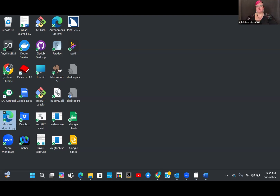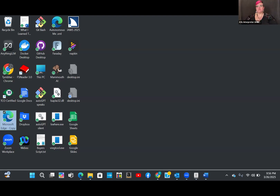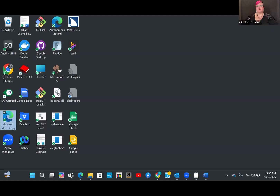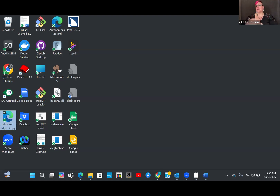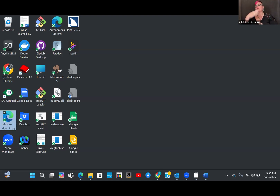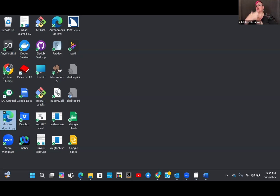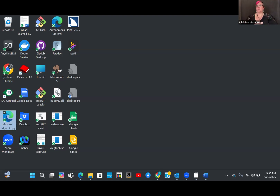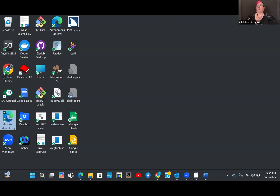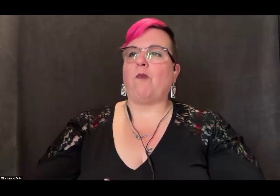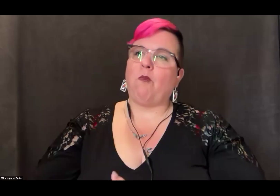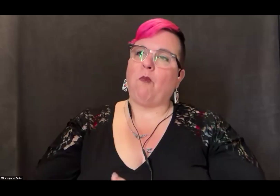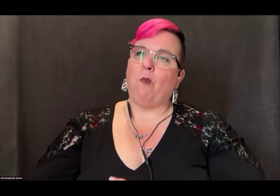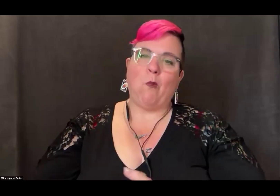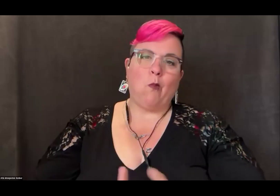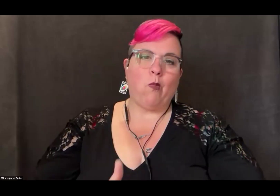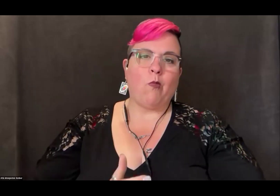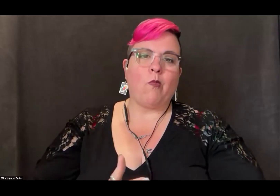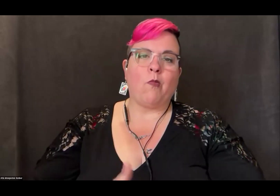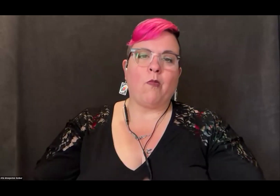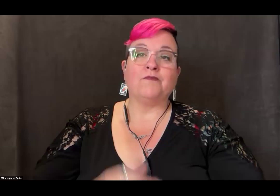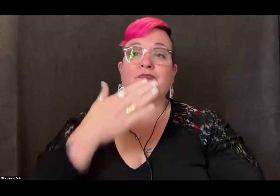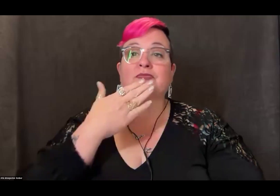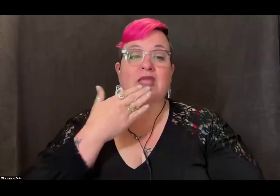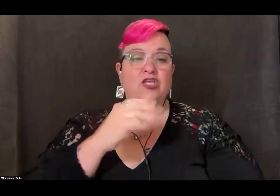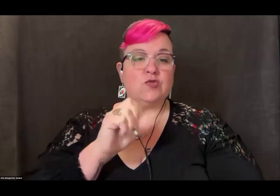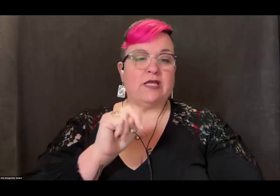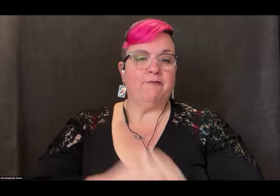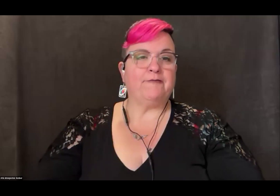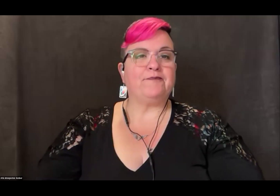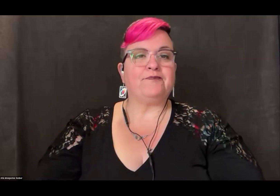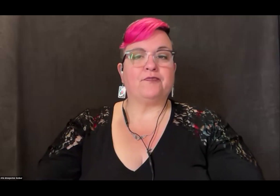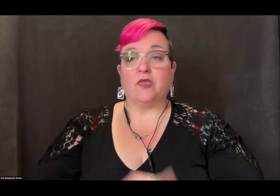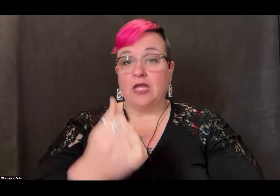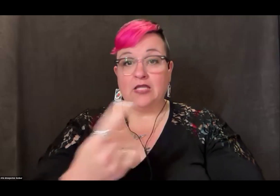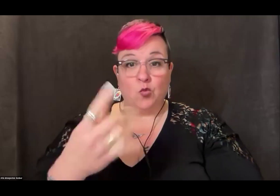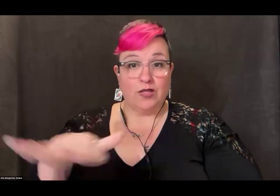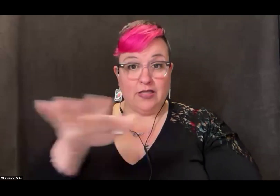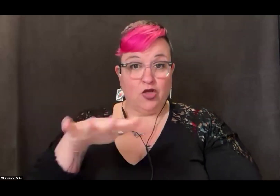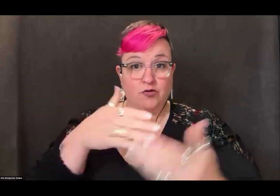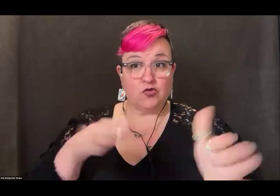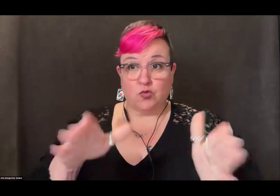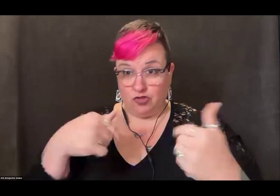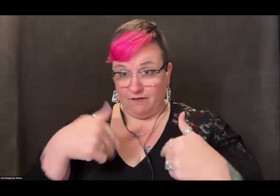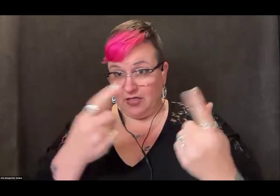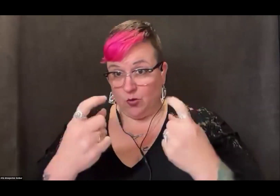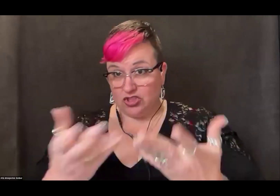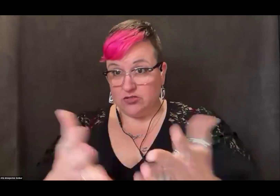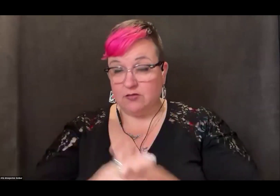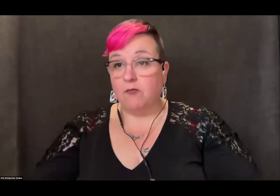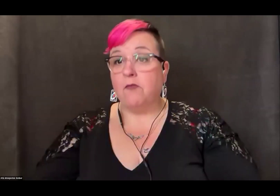you. Yeah, sure. Thank you, Son. Anyone here in the room, does anyone have any questions?